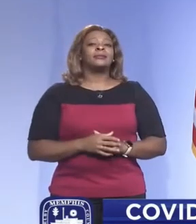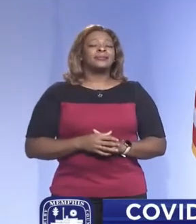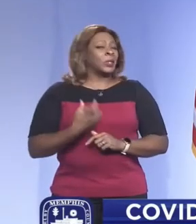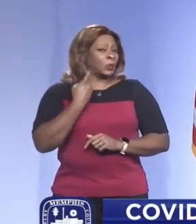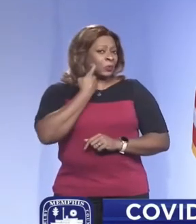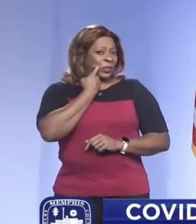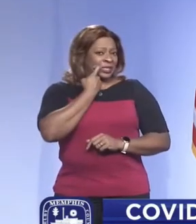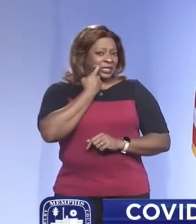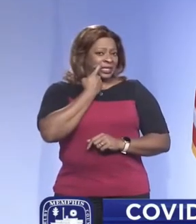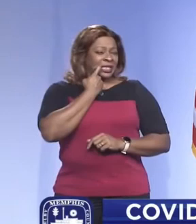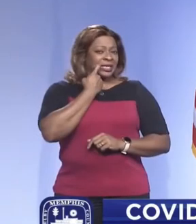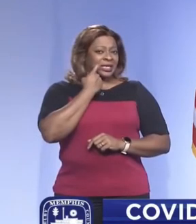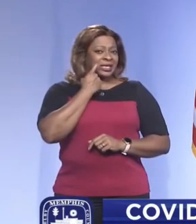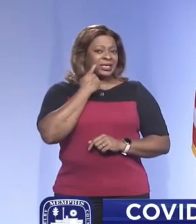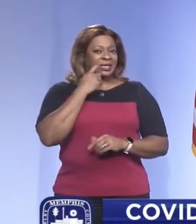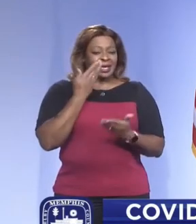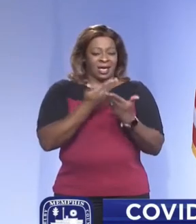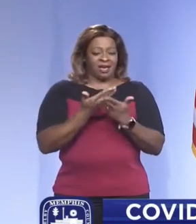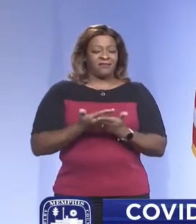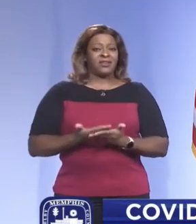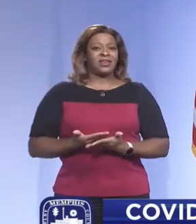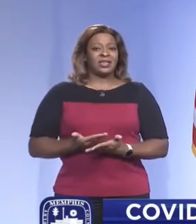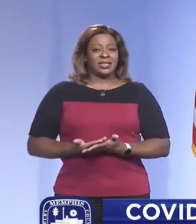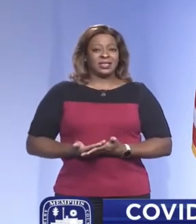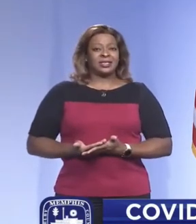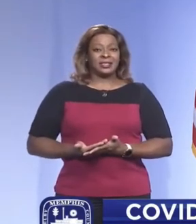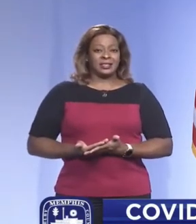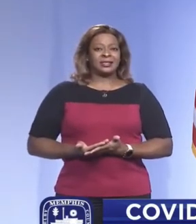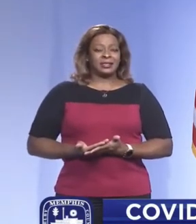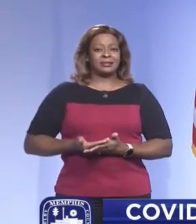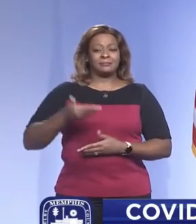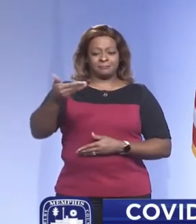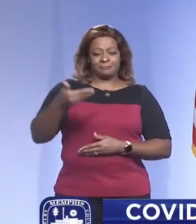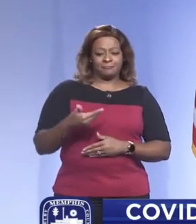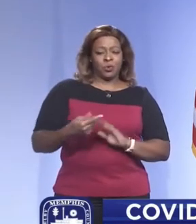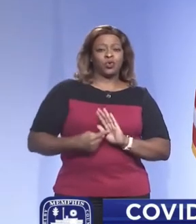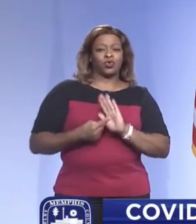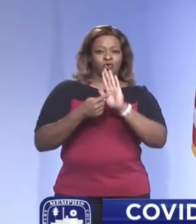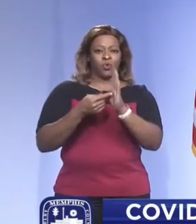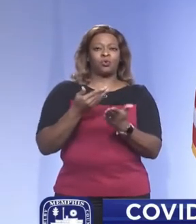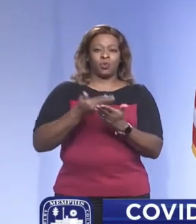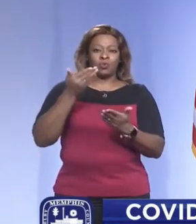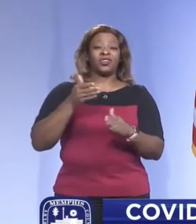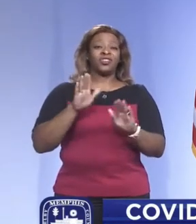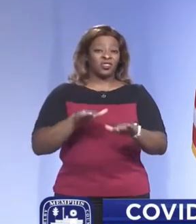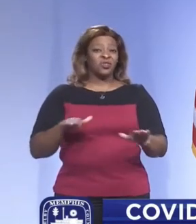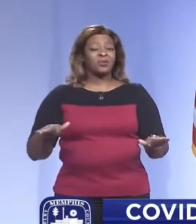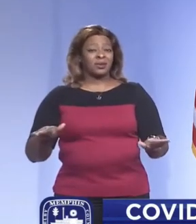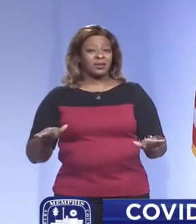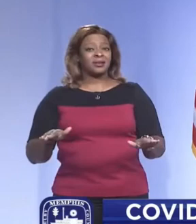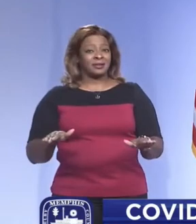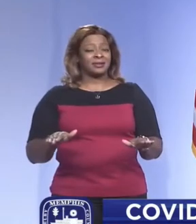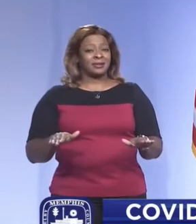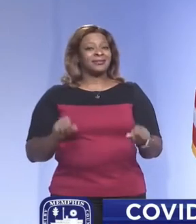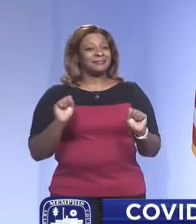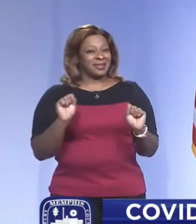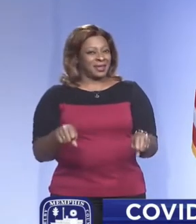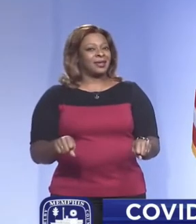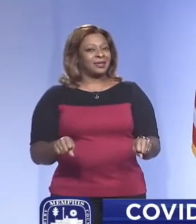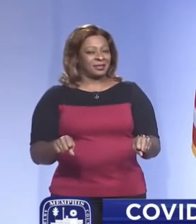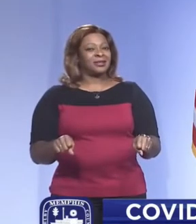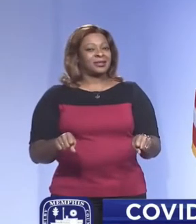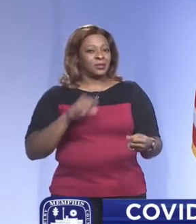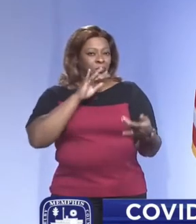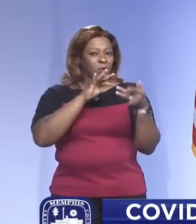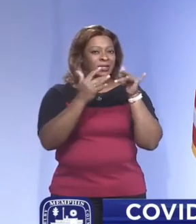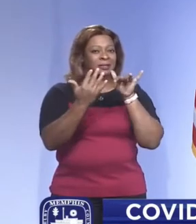recent evidence has shown that even children can